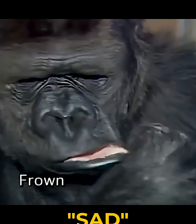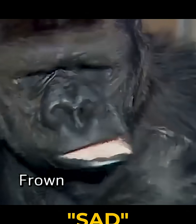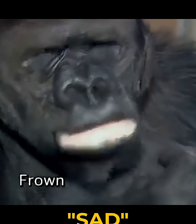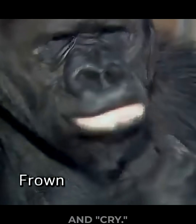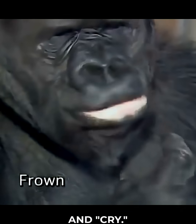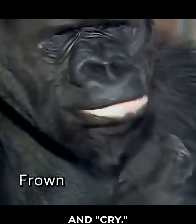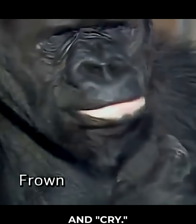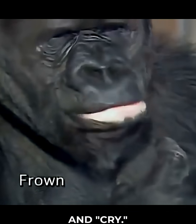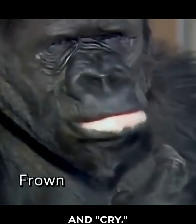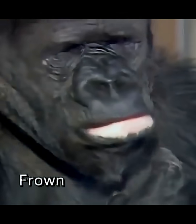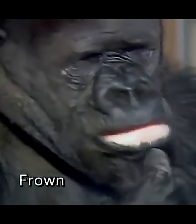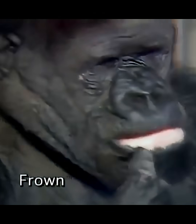Sad and Cry.